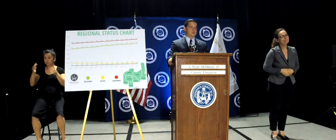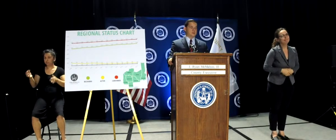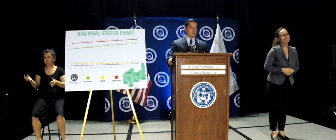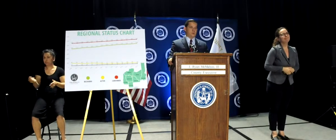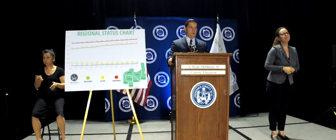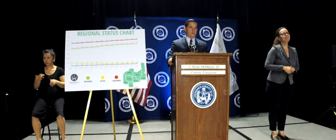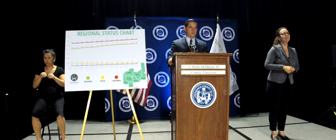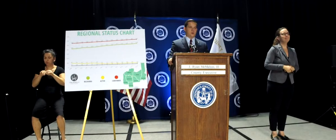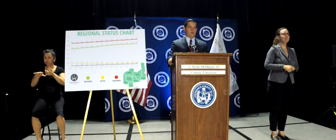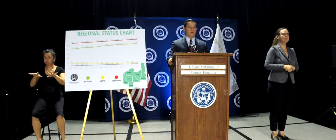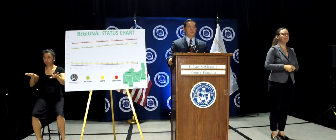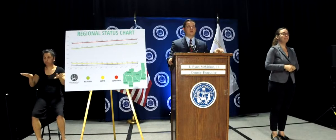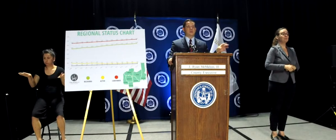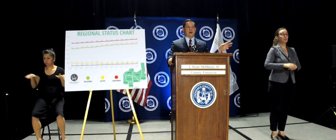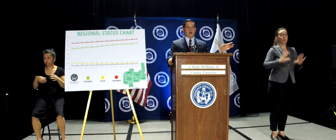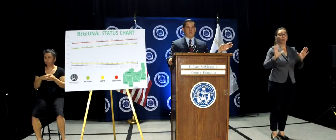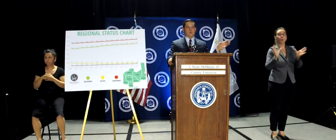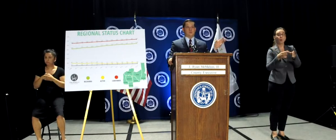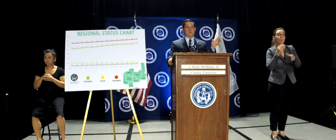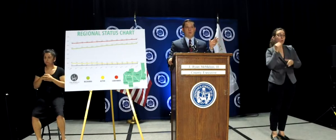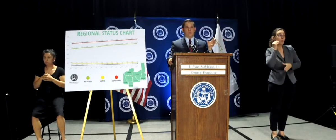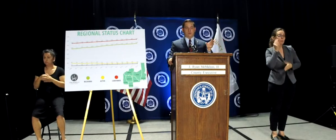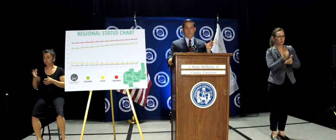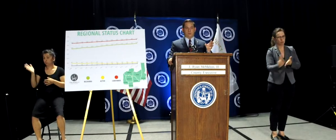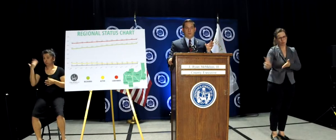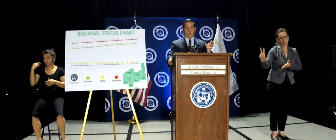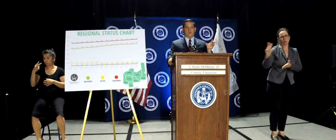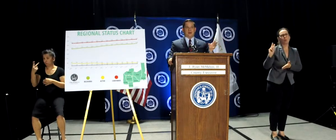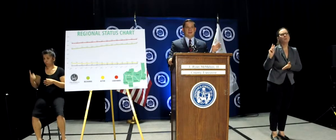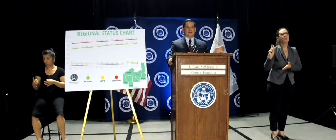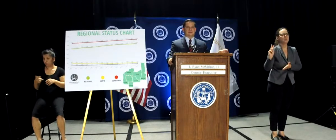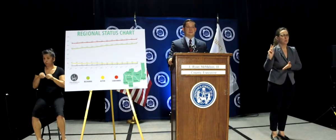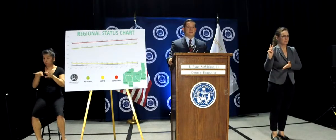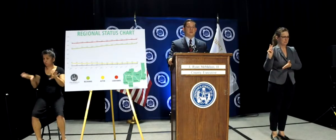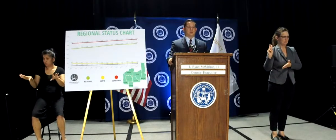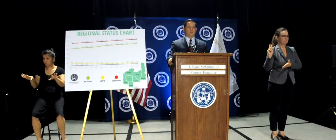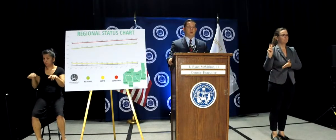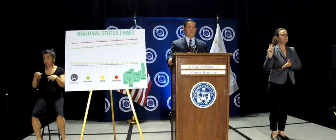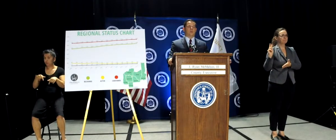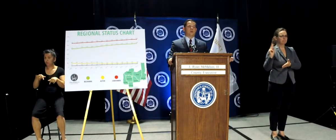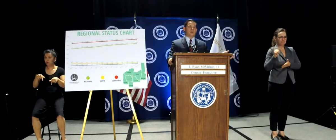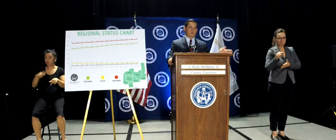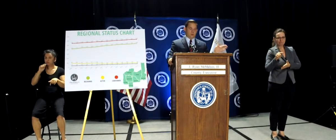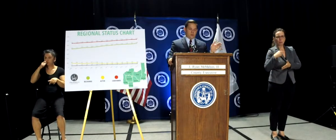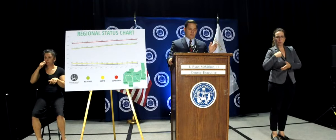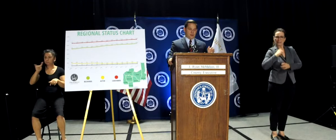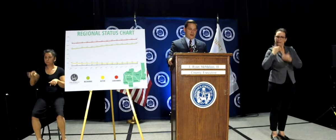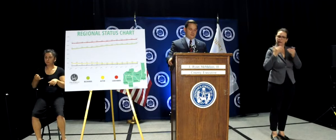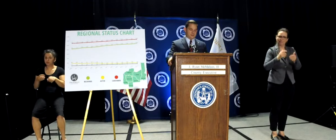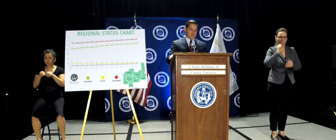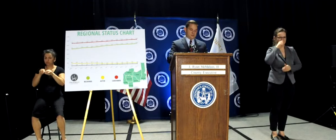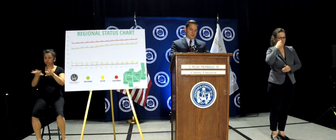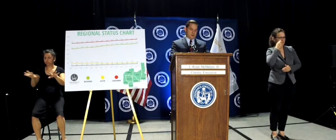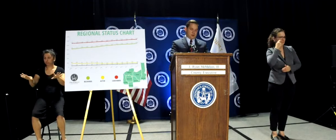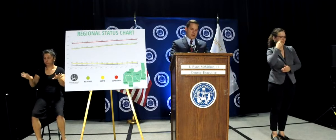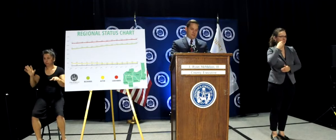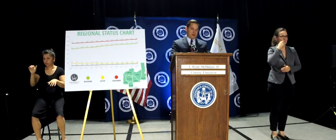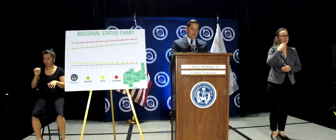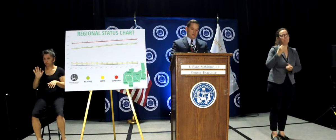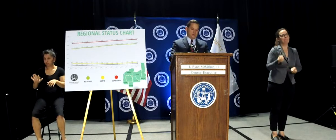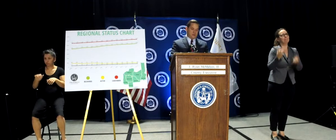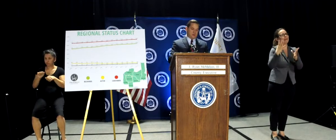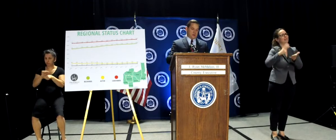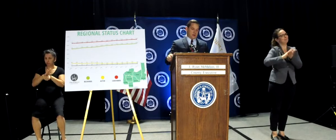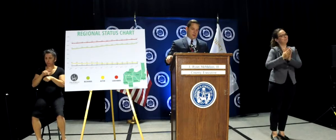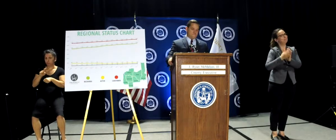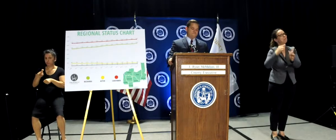home cases a couple of weeks ago. Now some more people have gotten tested in that group home. We're getting positives. Again, many